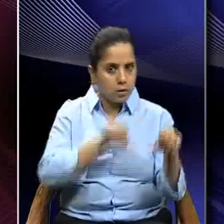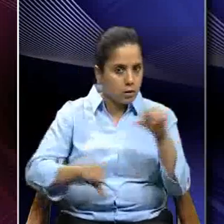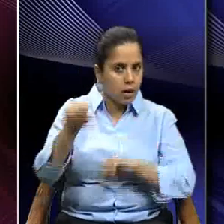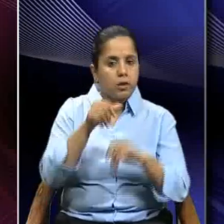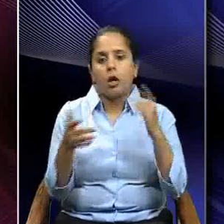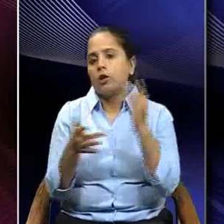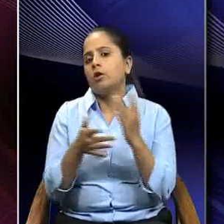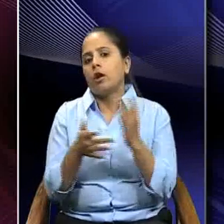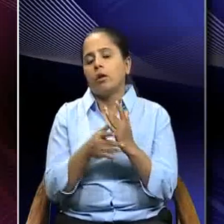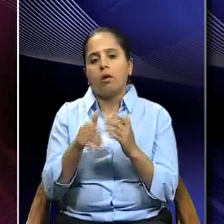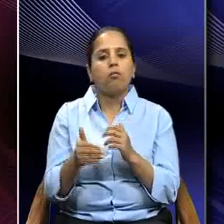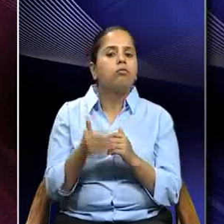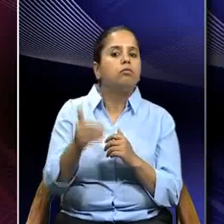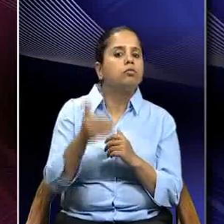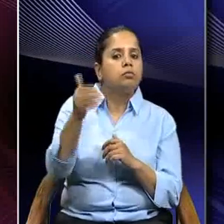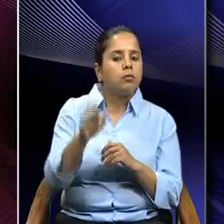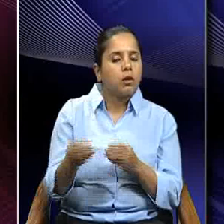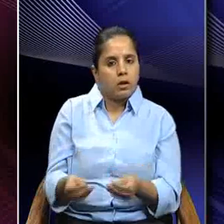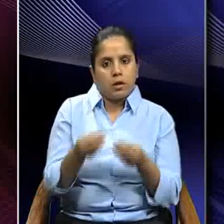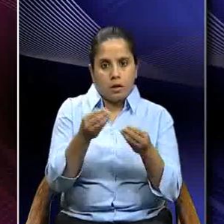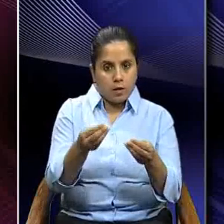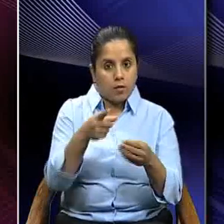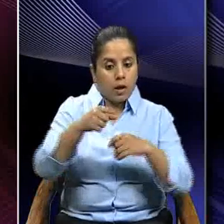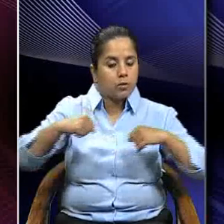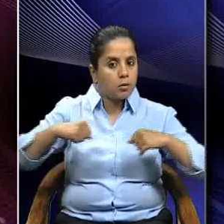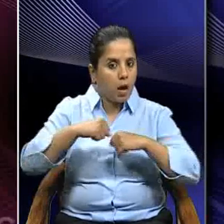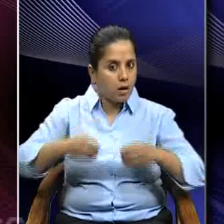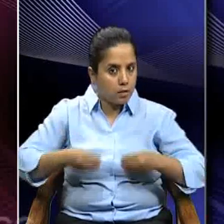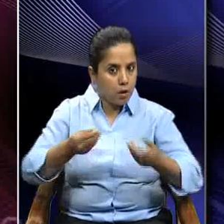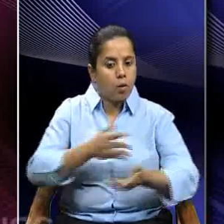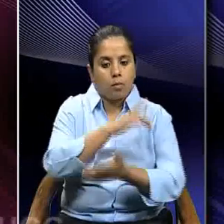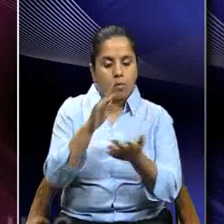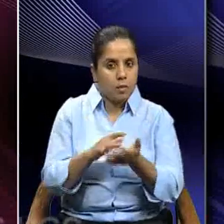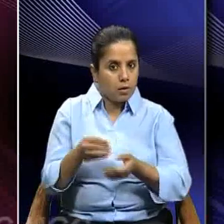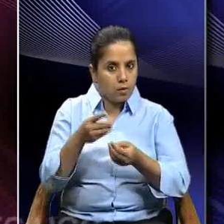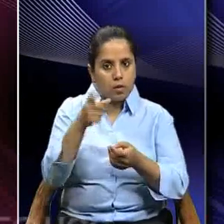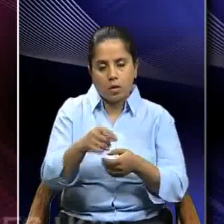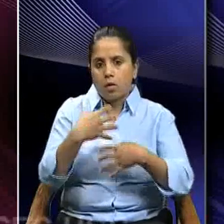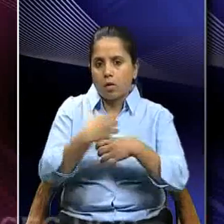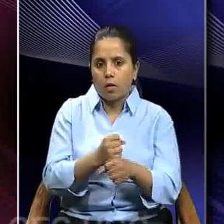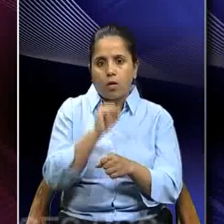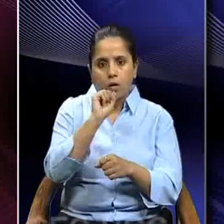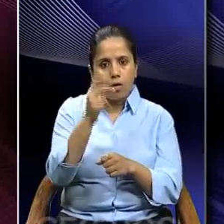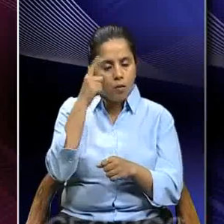technology which is going to provide you a space, a place. You can only create your niche for